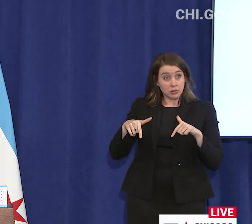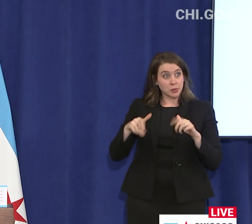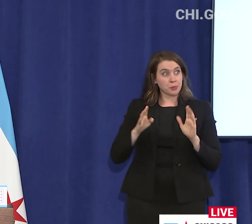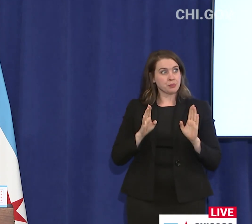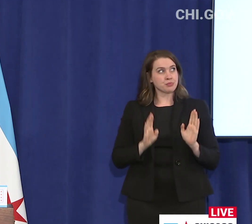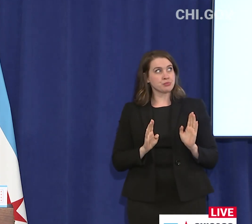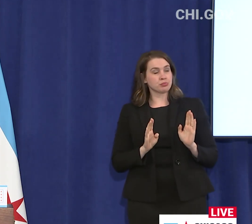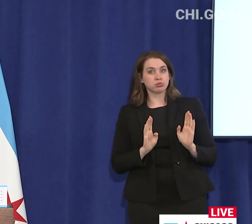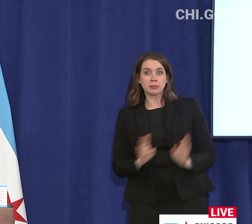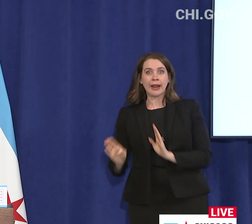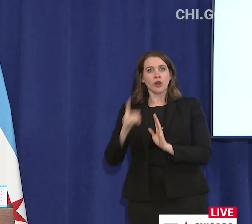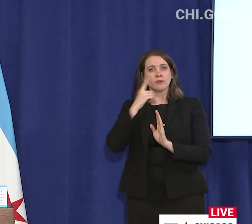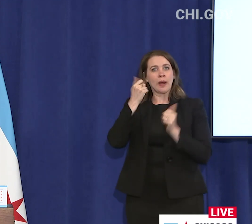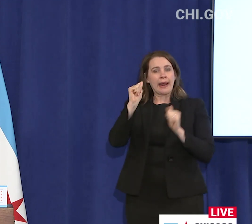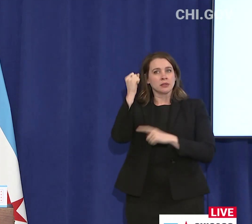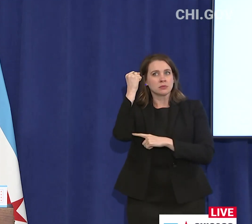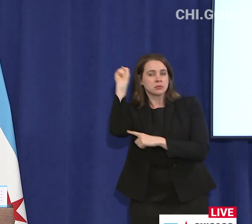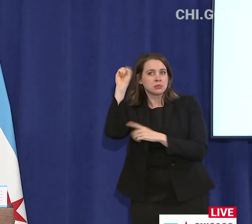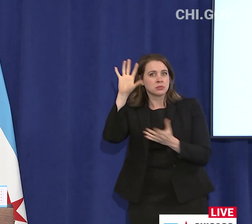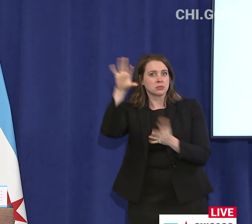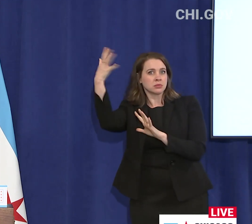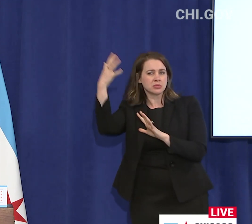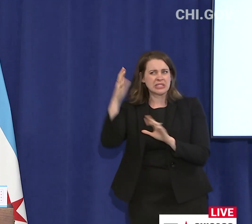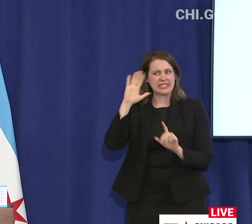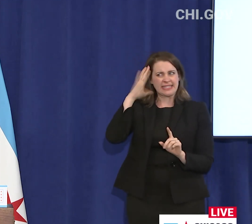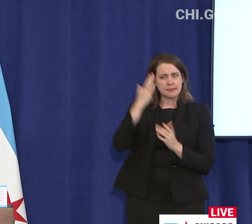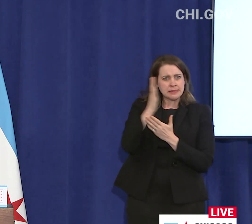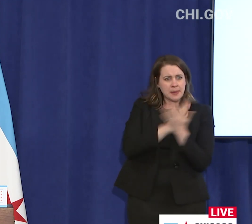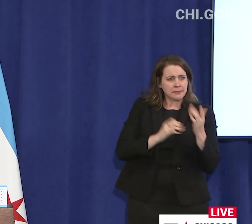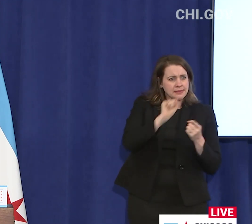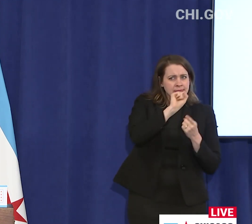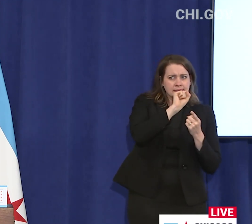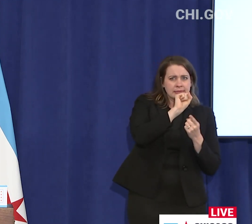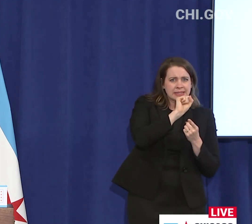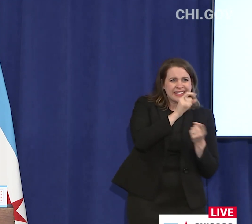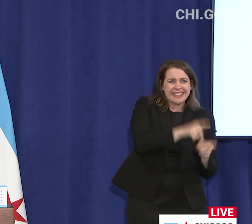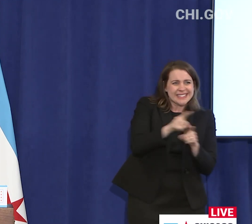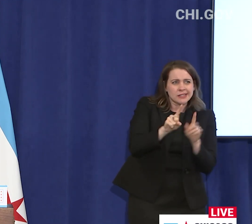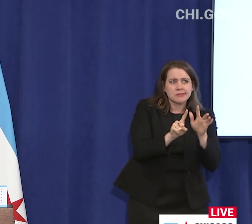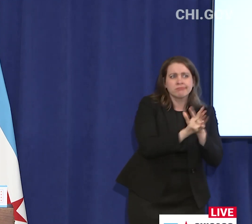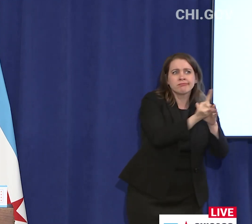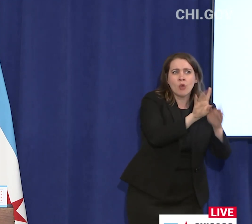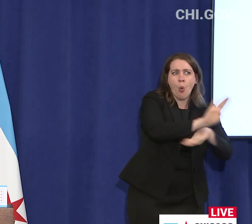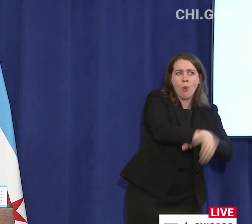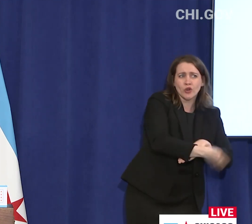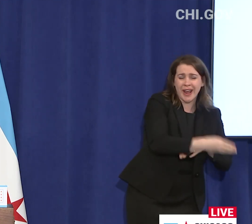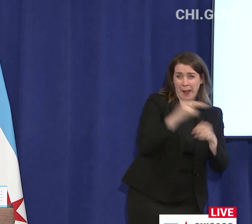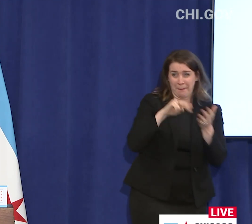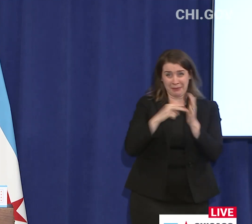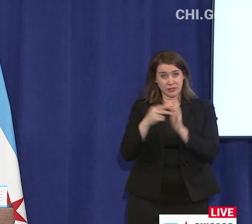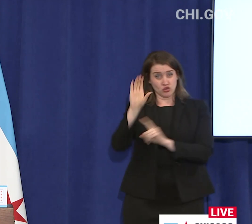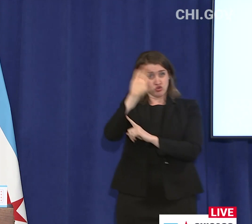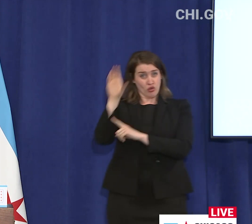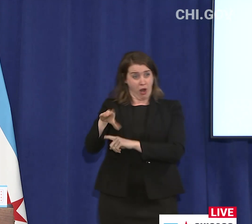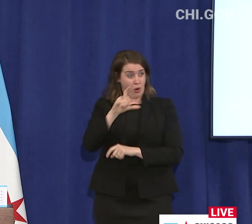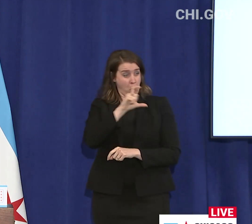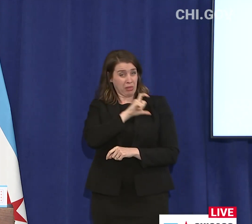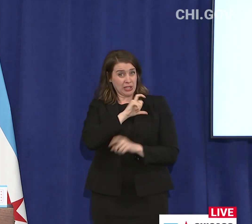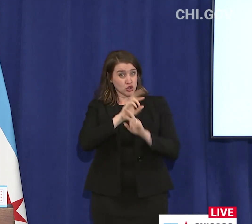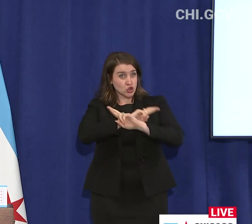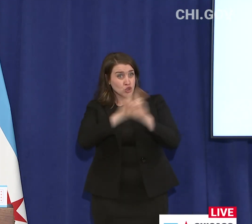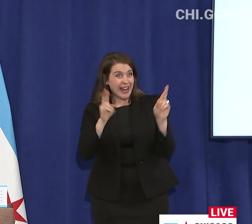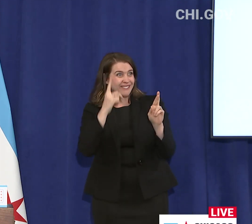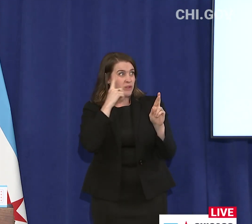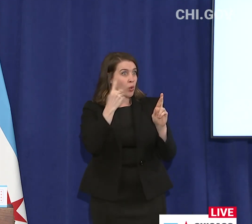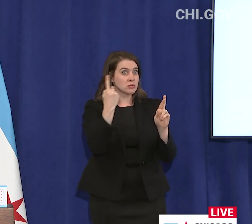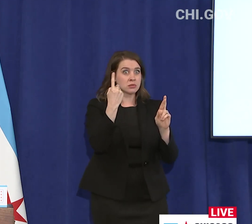have been a couple of incidents apparently overnight. Are the Chicago police on guard for perhaps any incident here